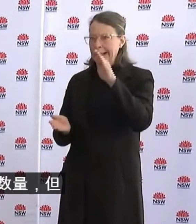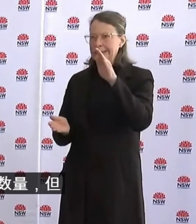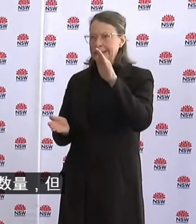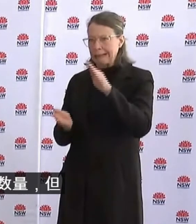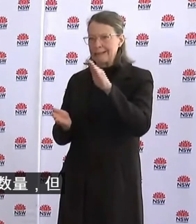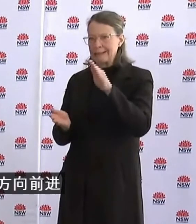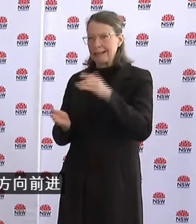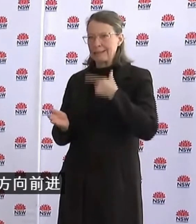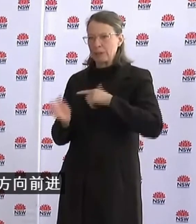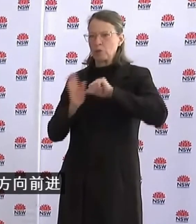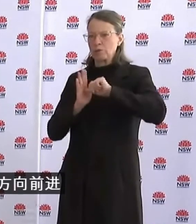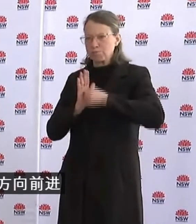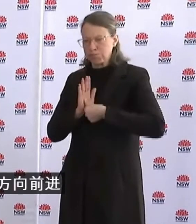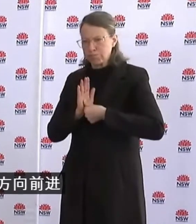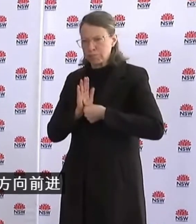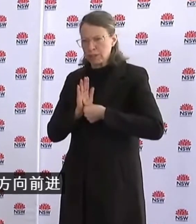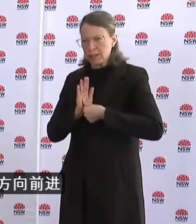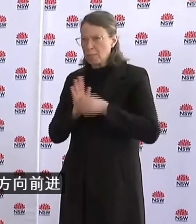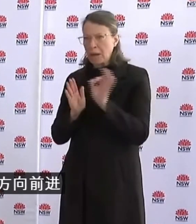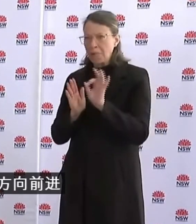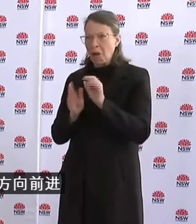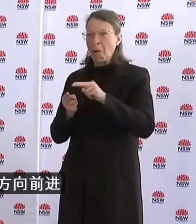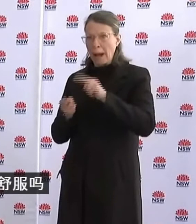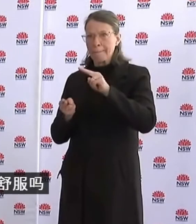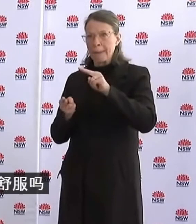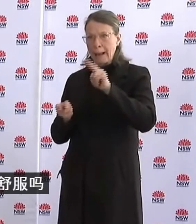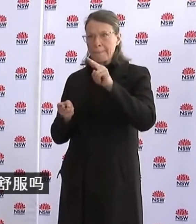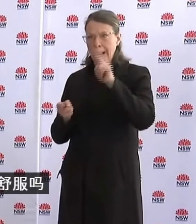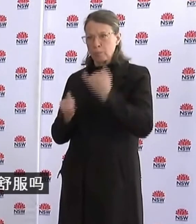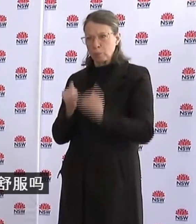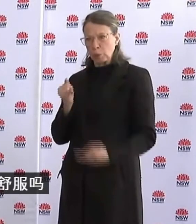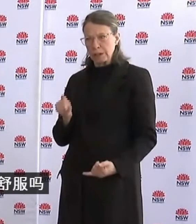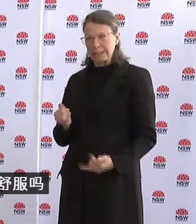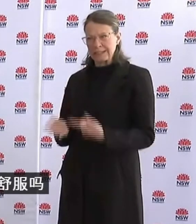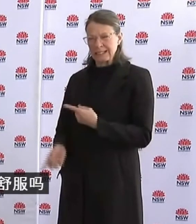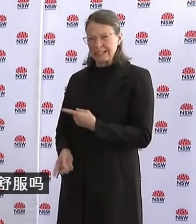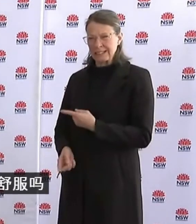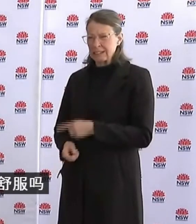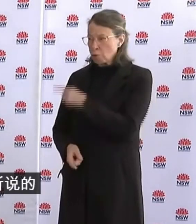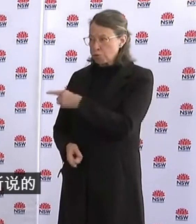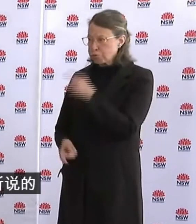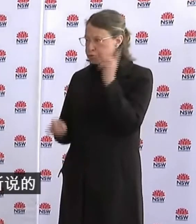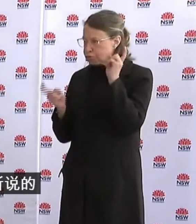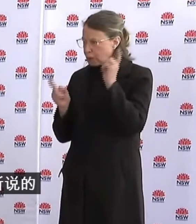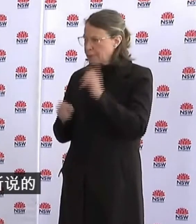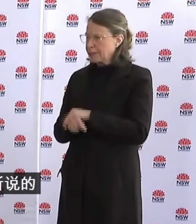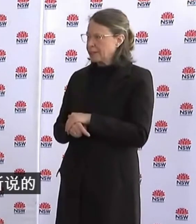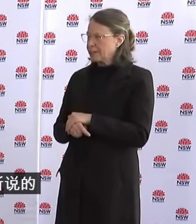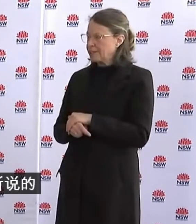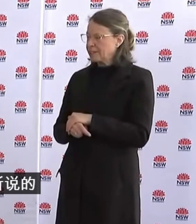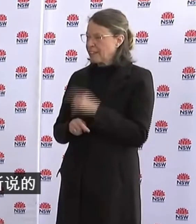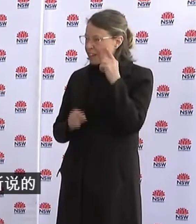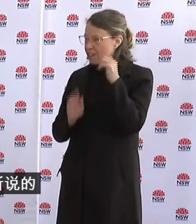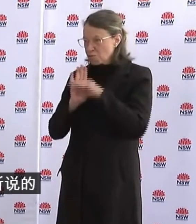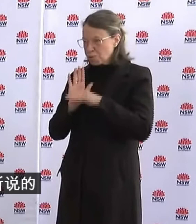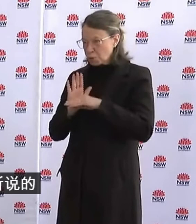tougher restrictions. But in actual fact, they're going in the opposite direction. They're getting higher. So are you comfortable with the current settings that are in